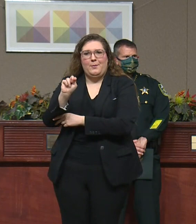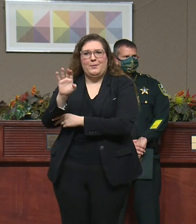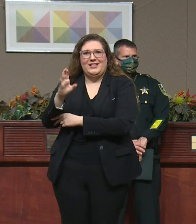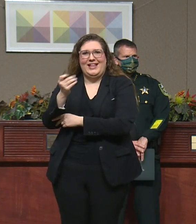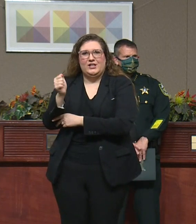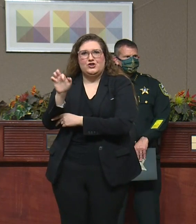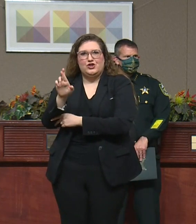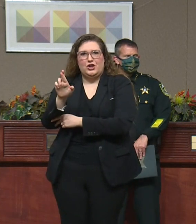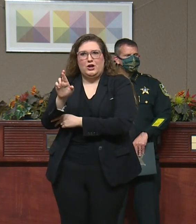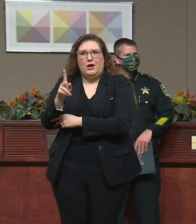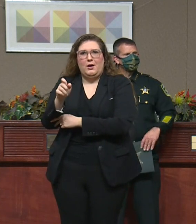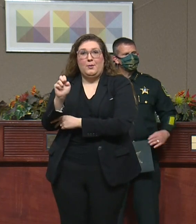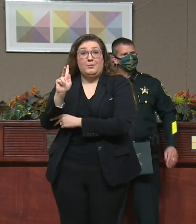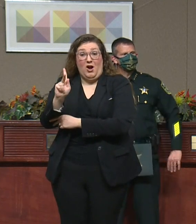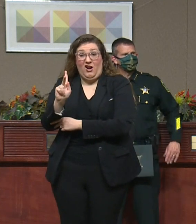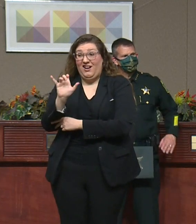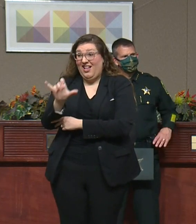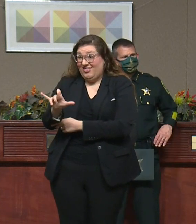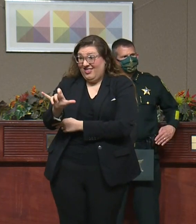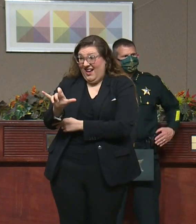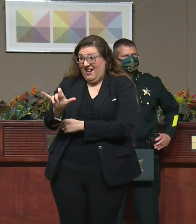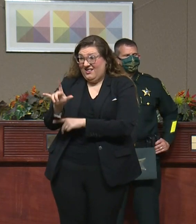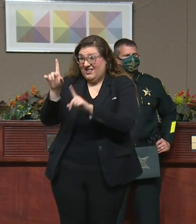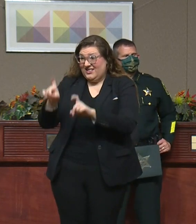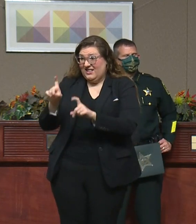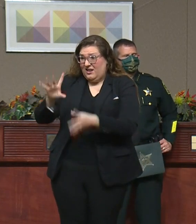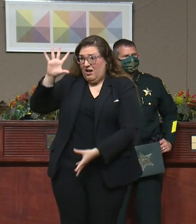not positive cases from that testing.